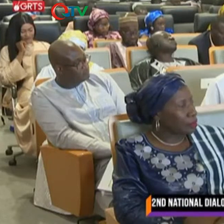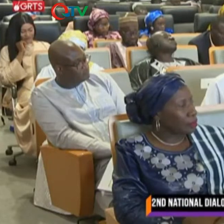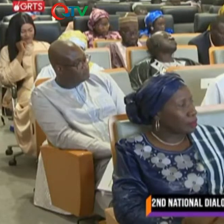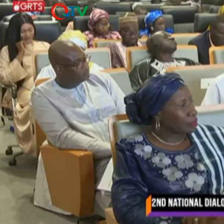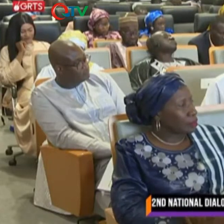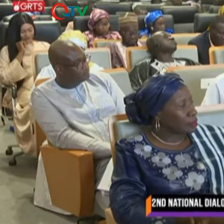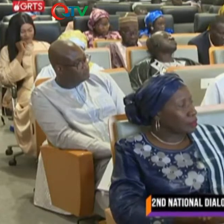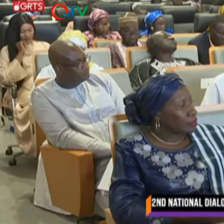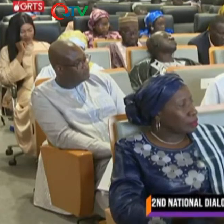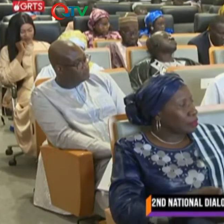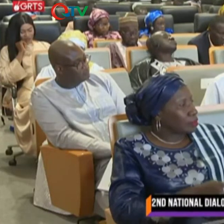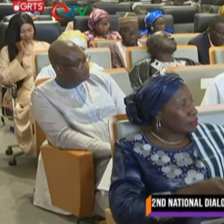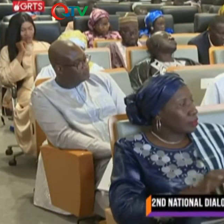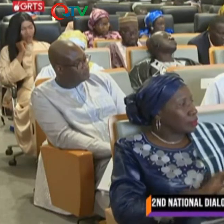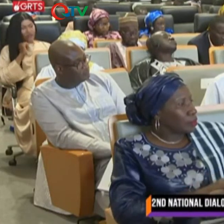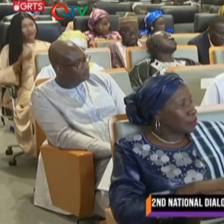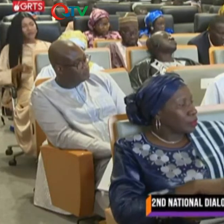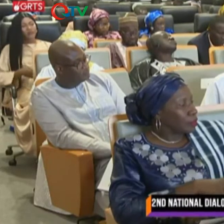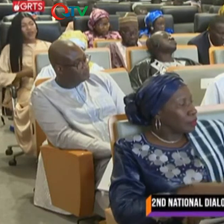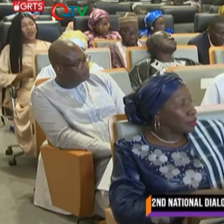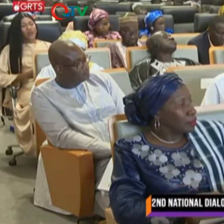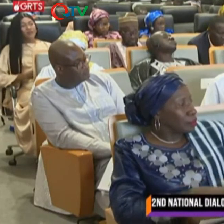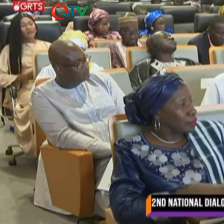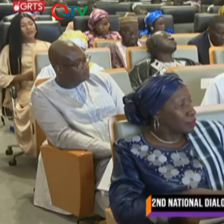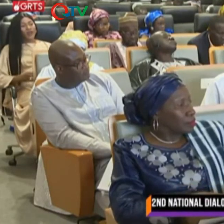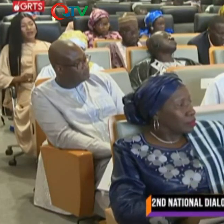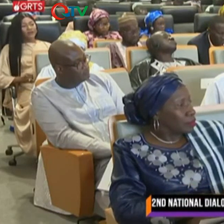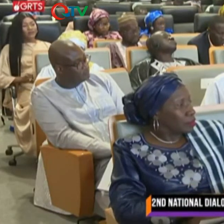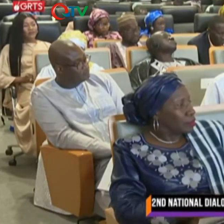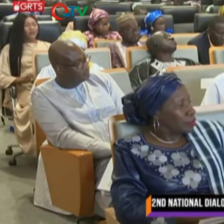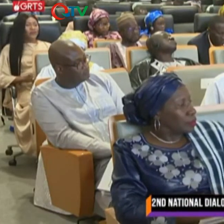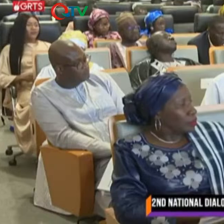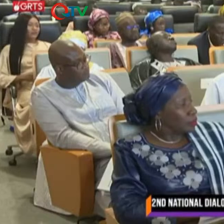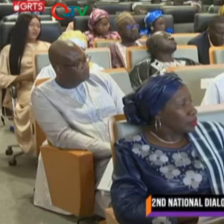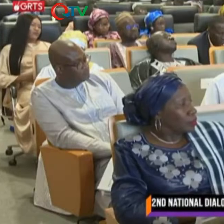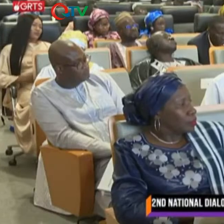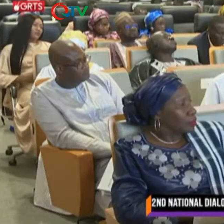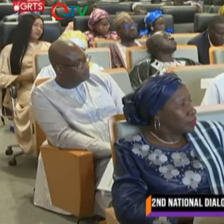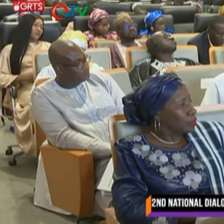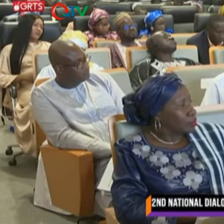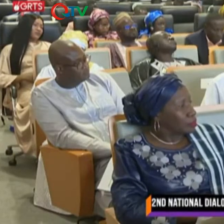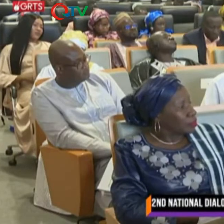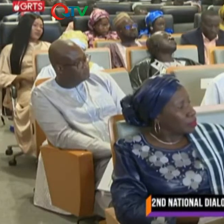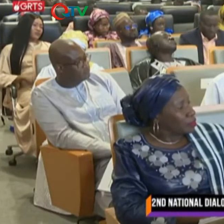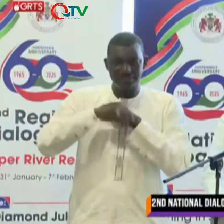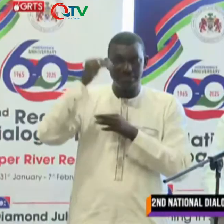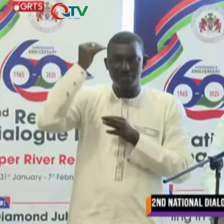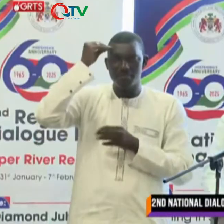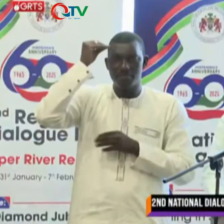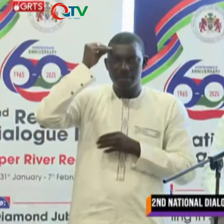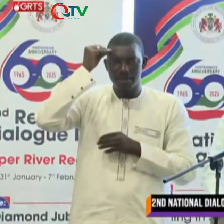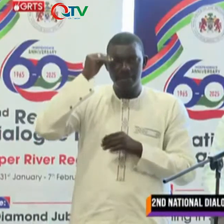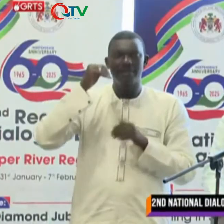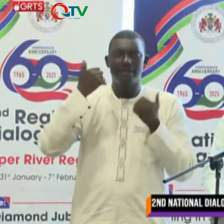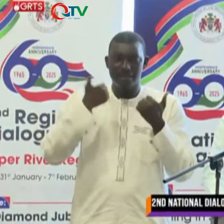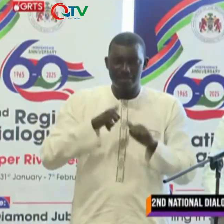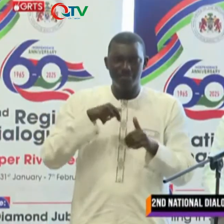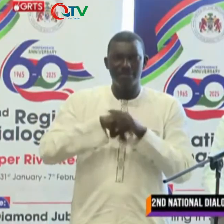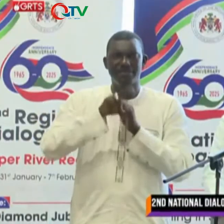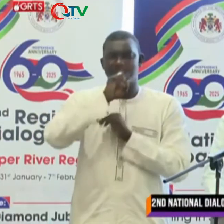heart. It is nurtured and fueled by the mind and executed as a national